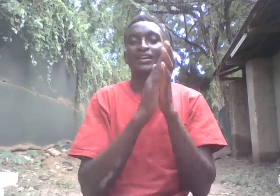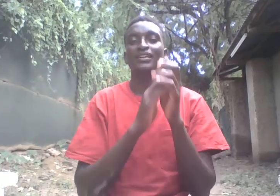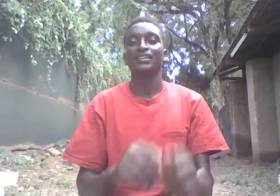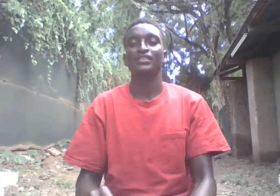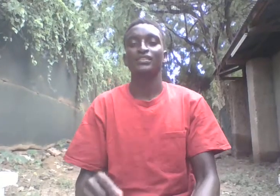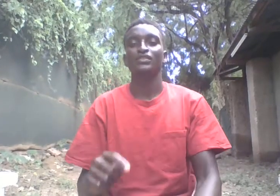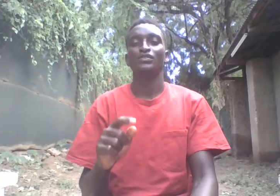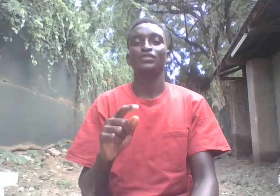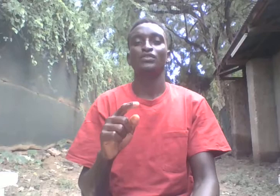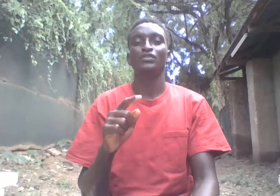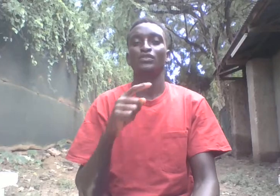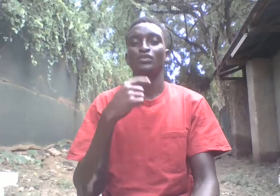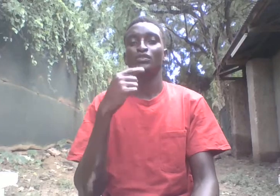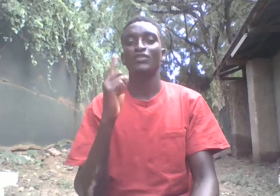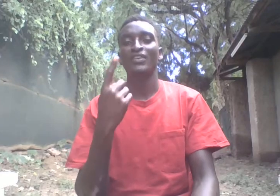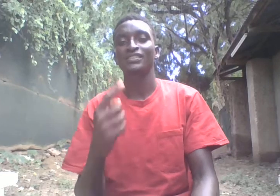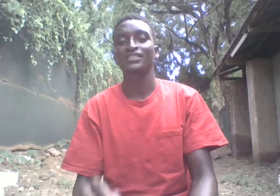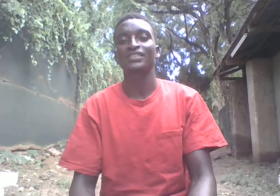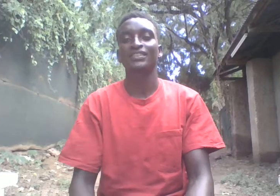Uh, so first,